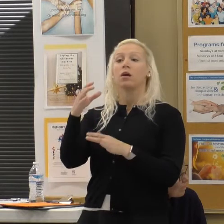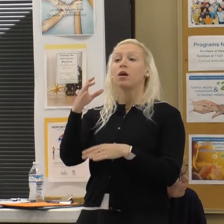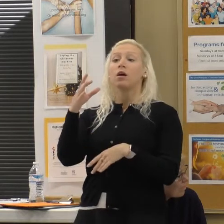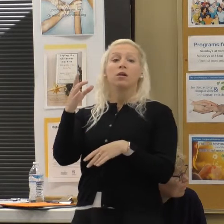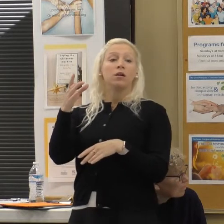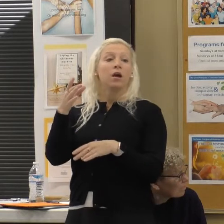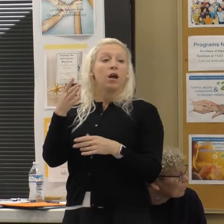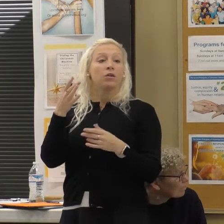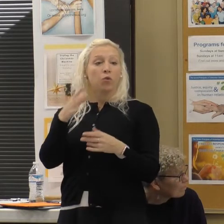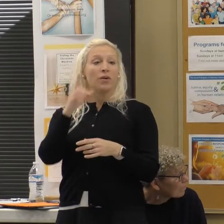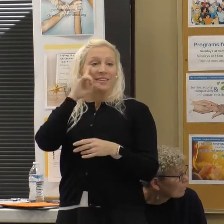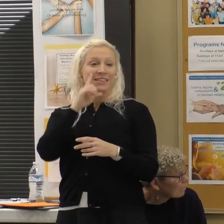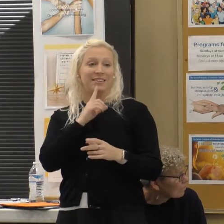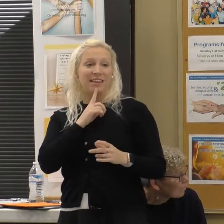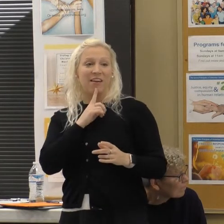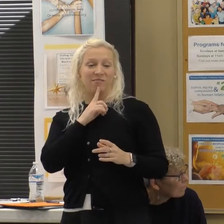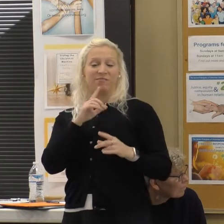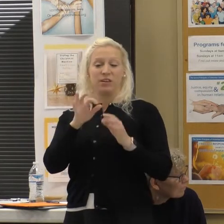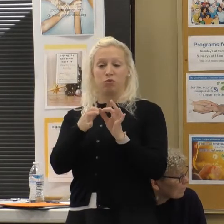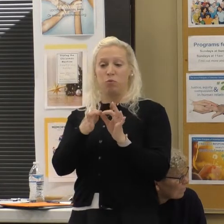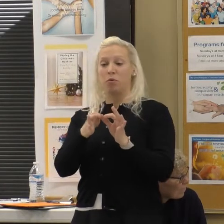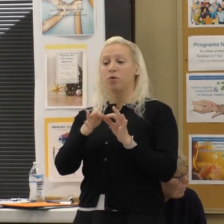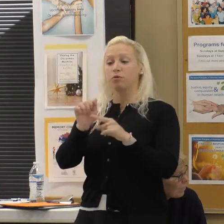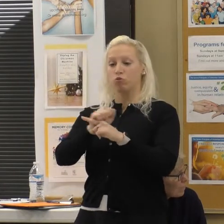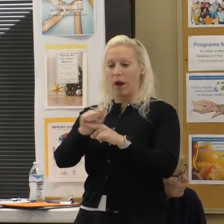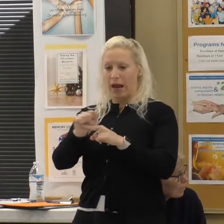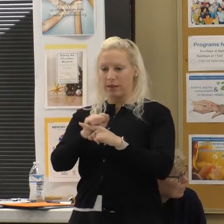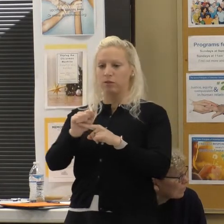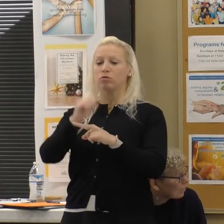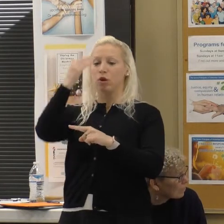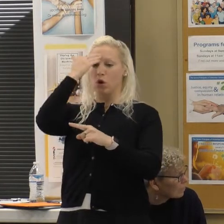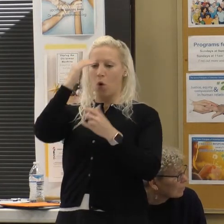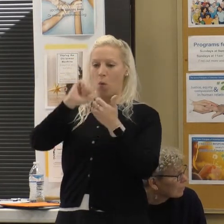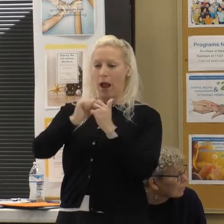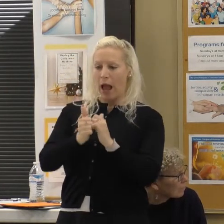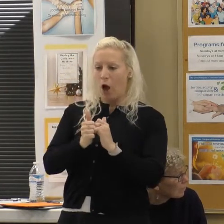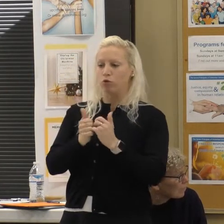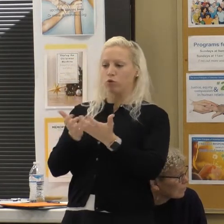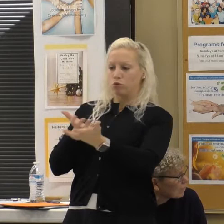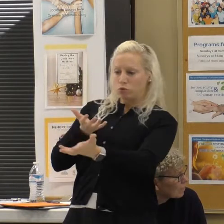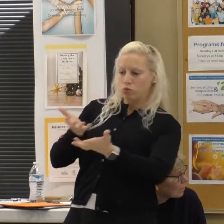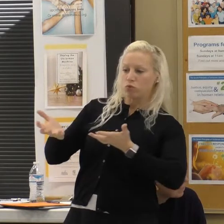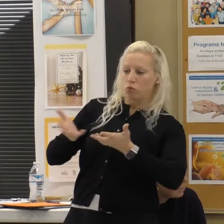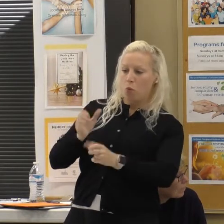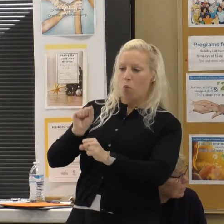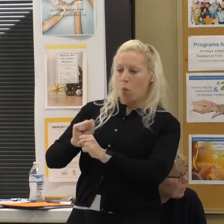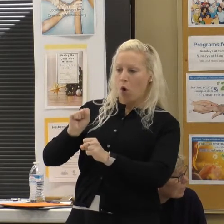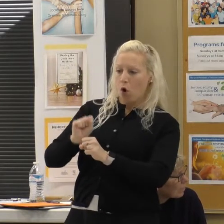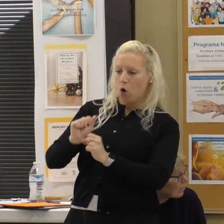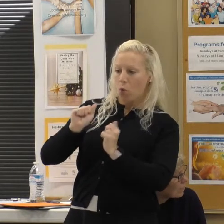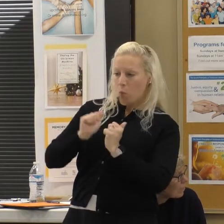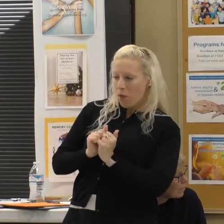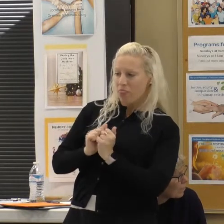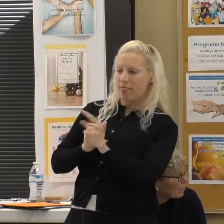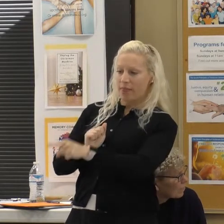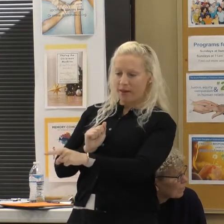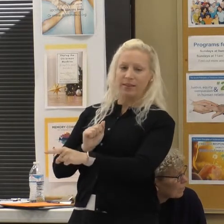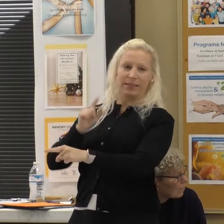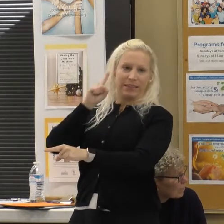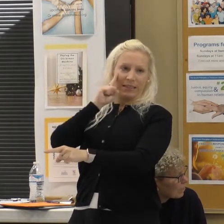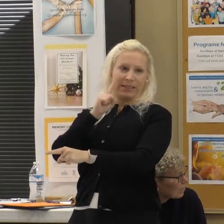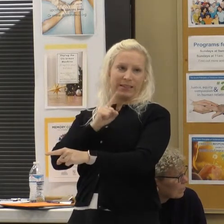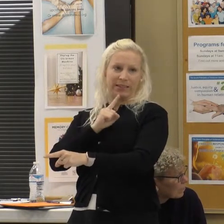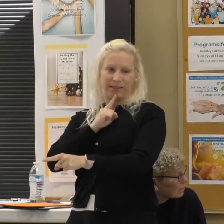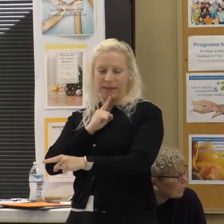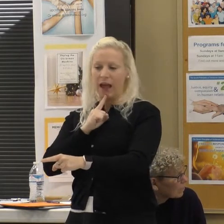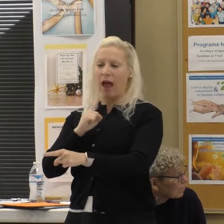completely of language. In those instances, interpreters are knowledgeable